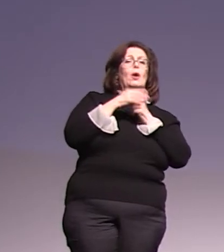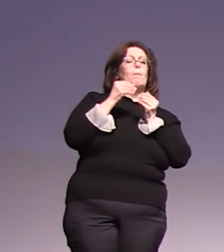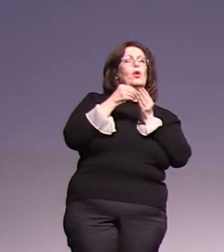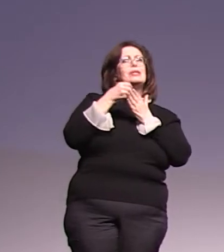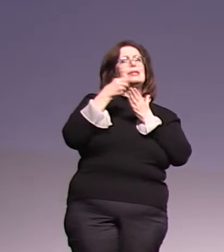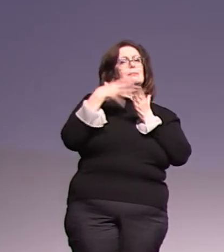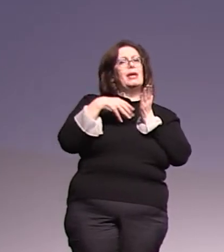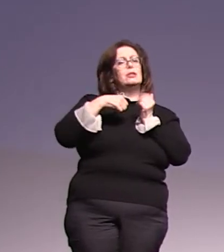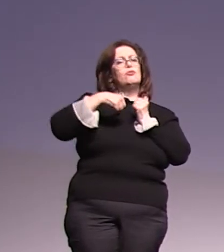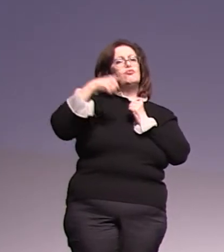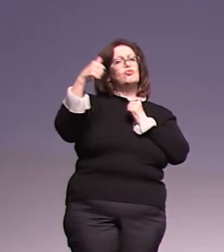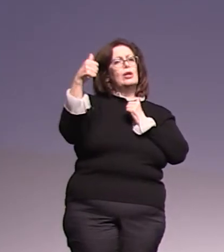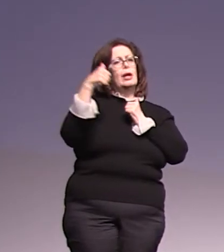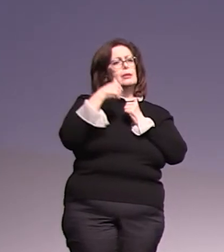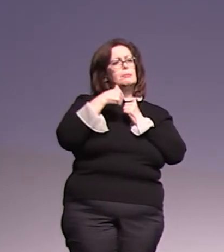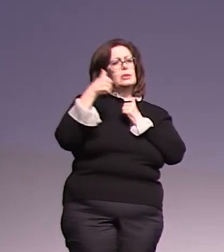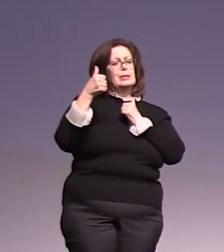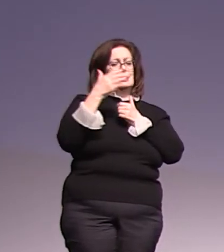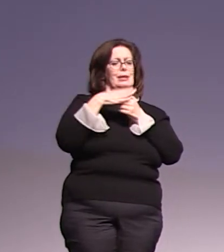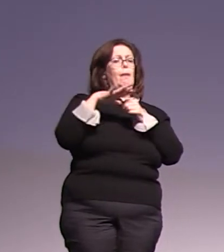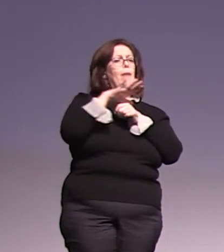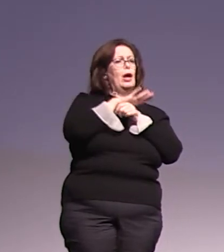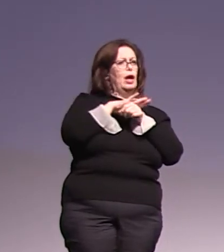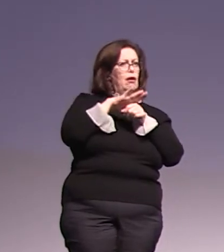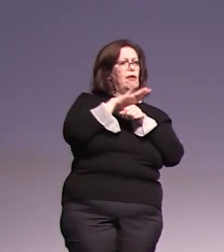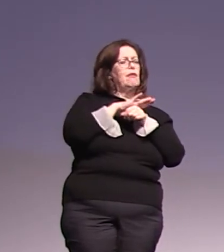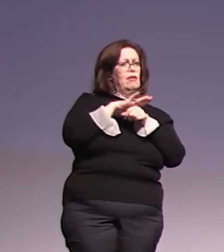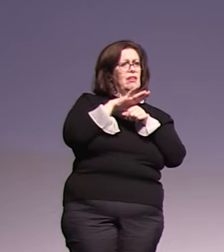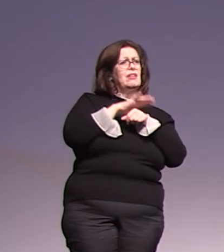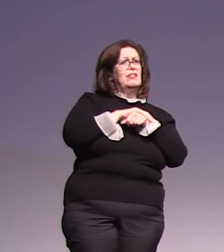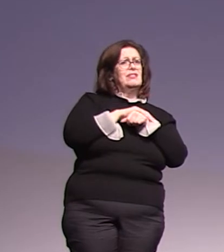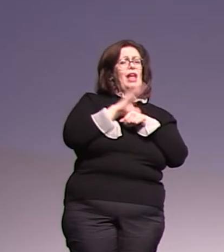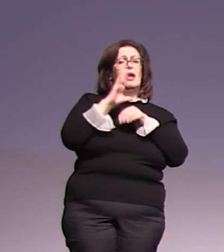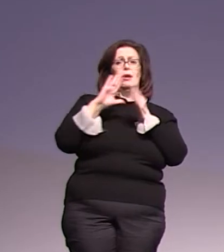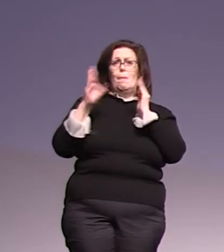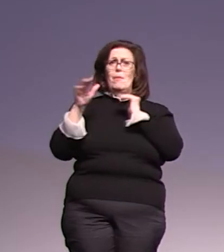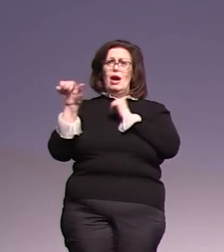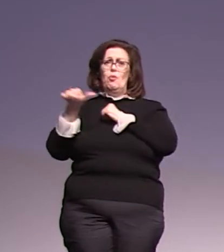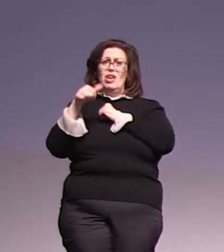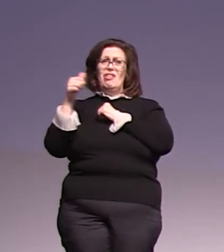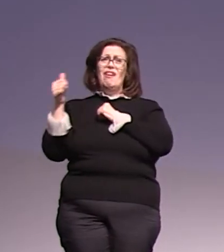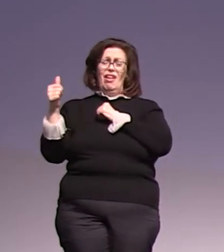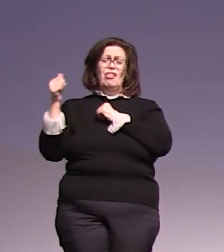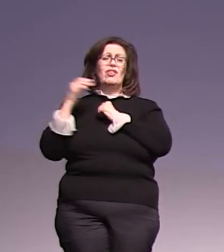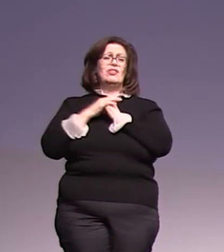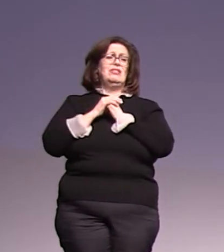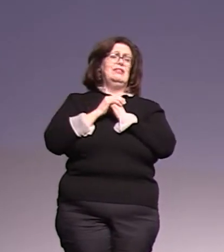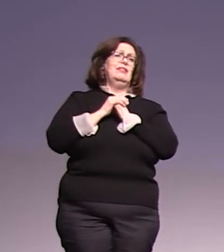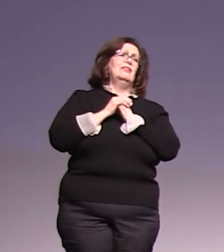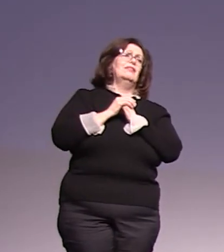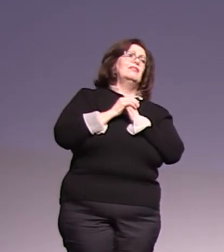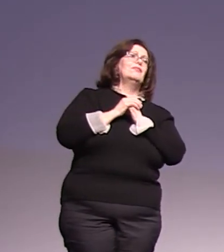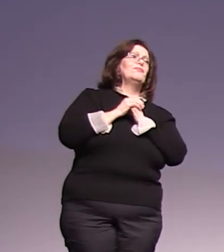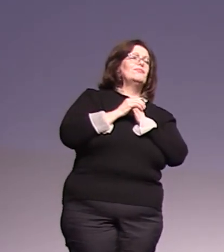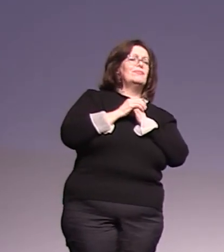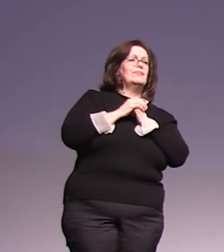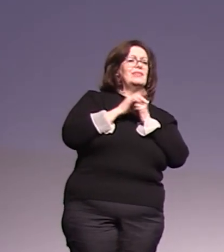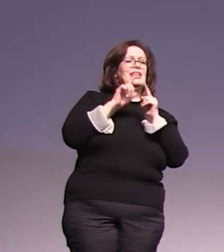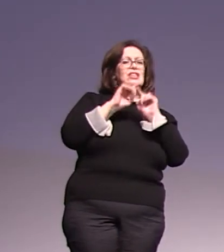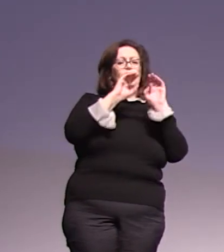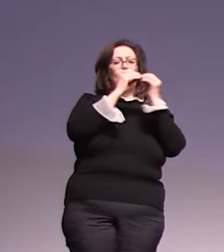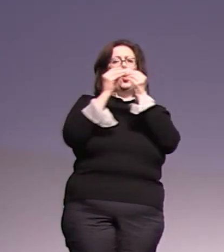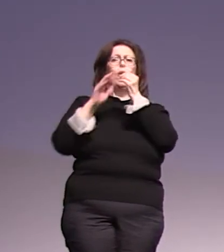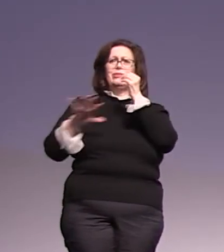for transportation, especially in our large rural communities. We also know there might not be a Boys and Girls Club and a YMCA and all these other organizations that are